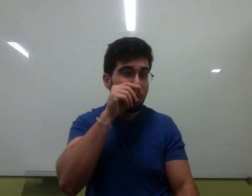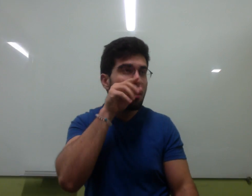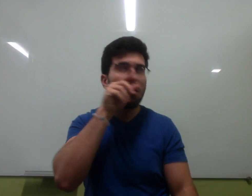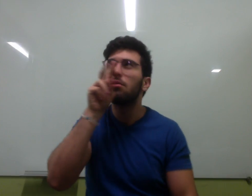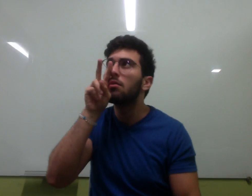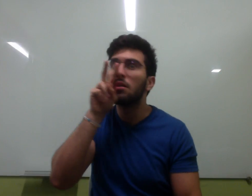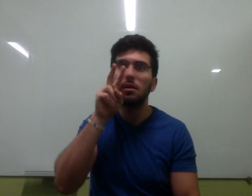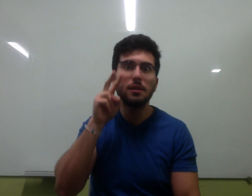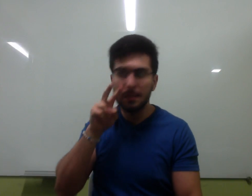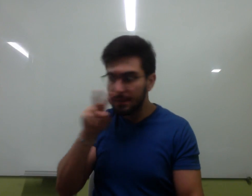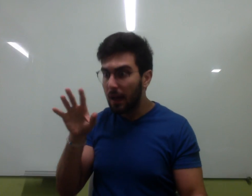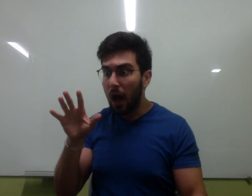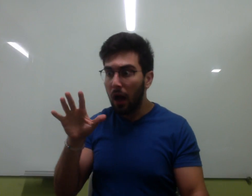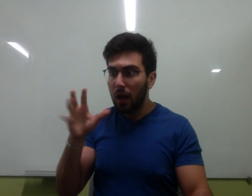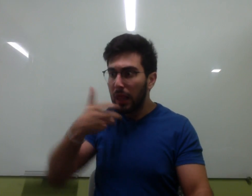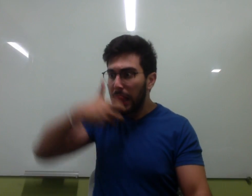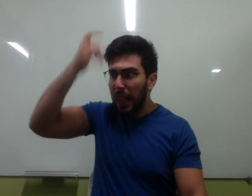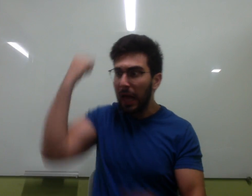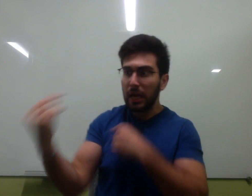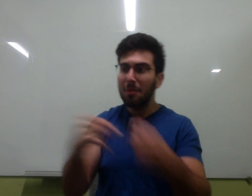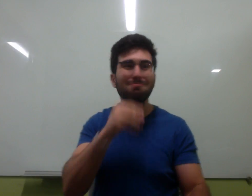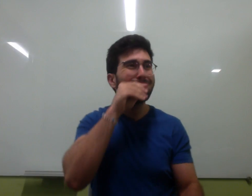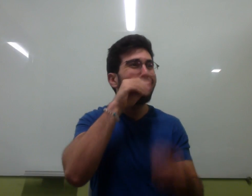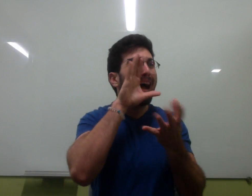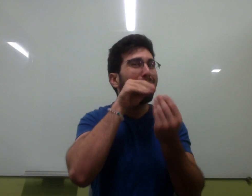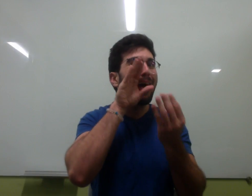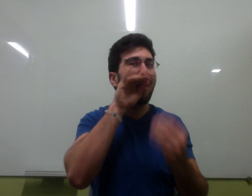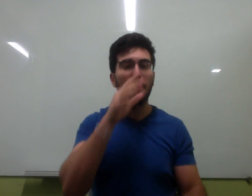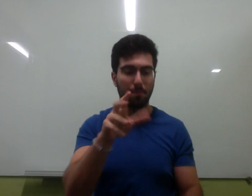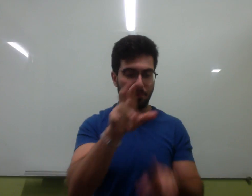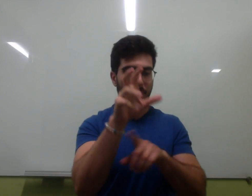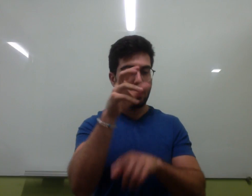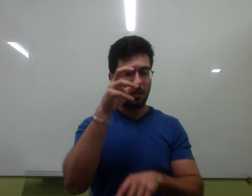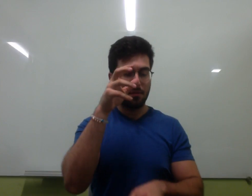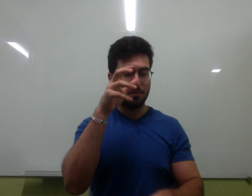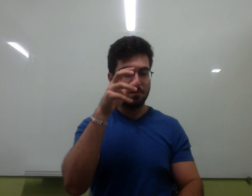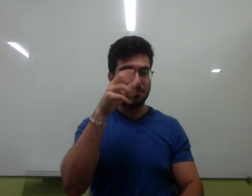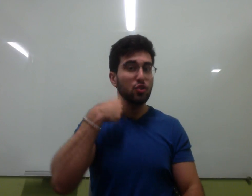lion is coming around. Poor lions. They get such a bad rap. Yeah,